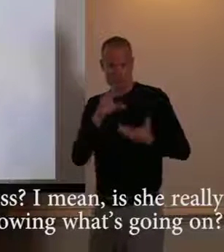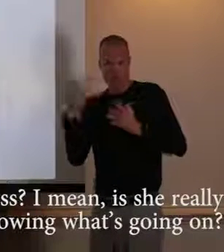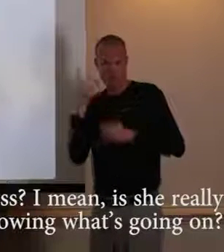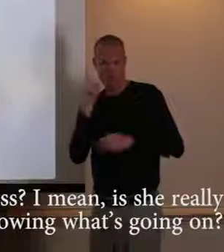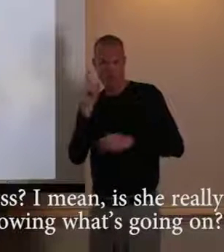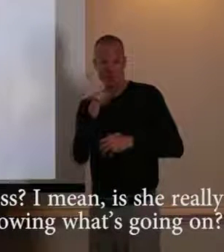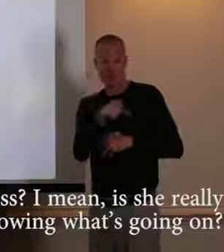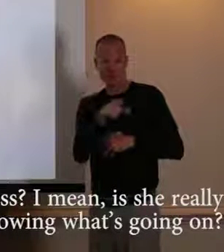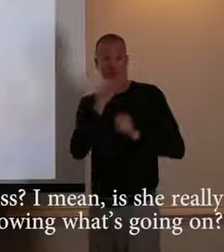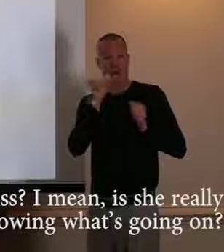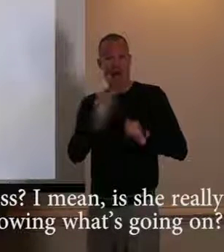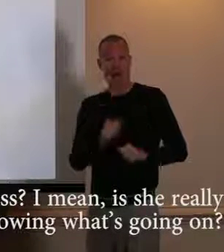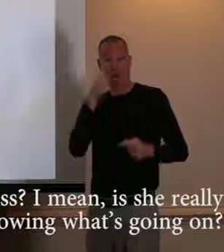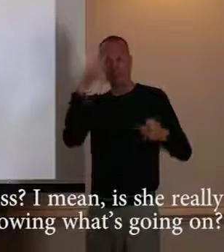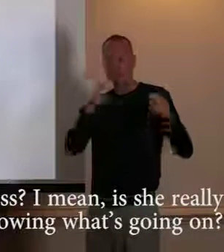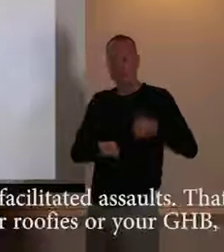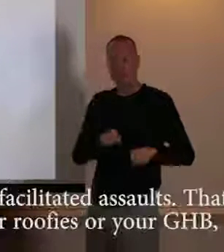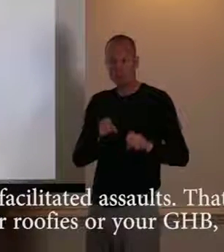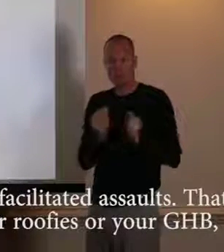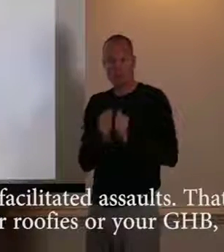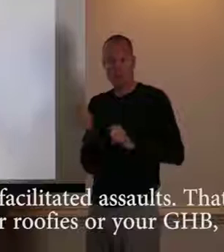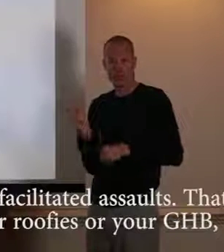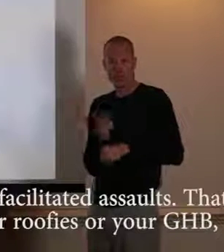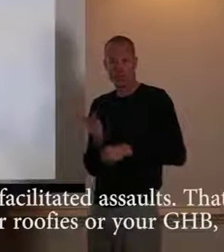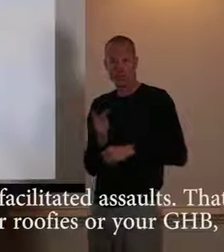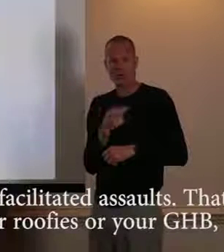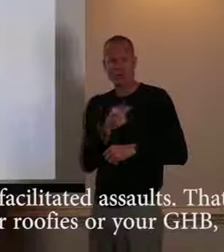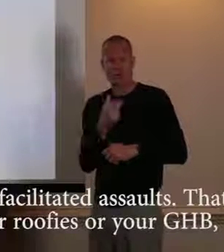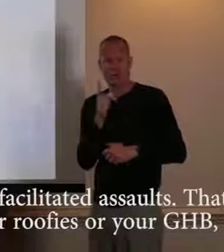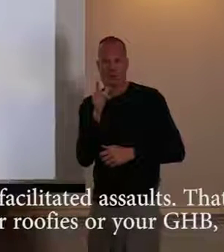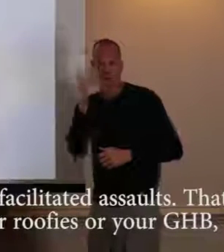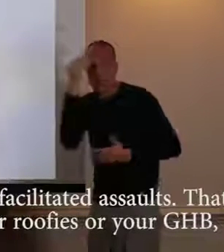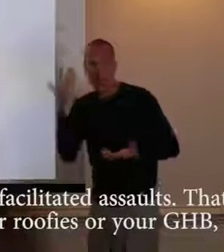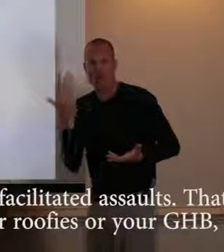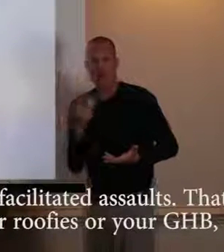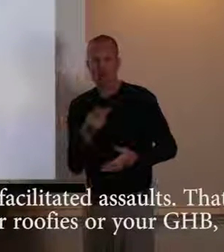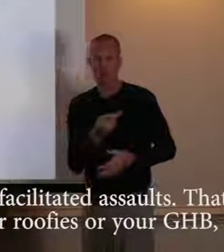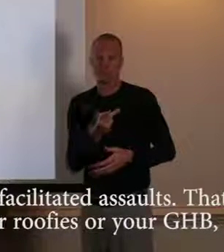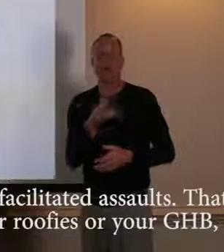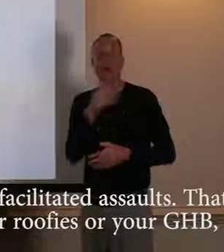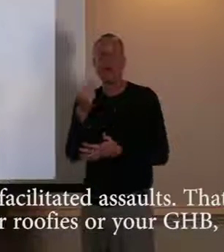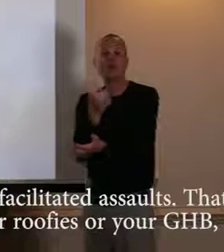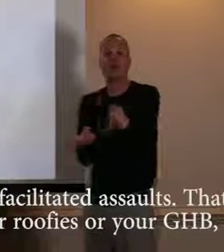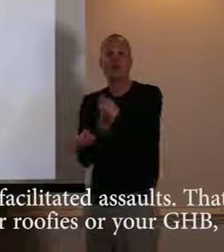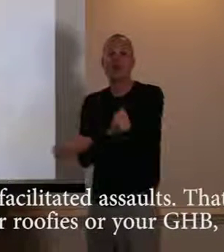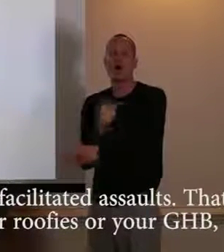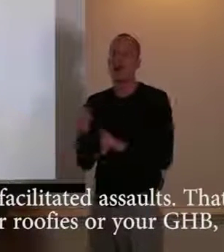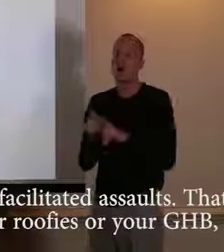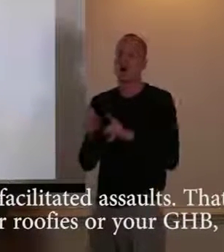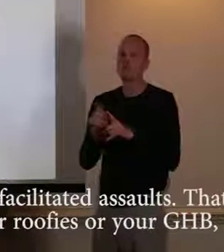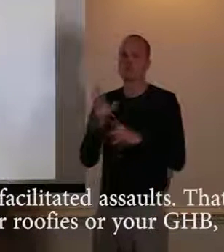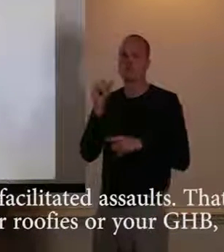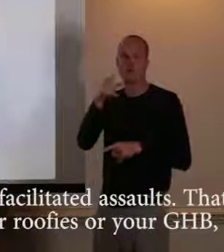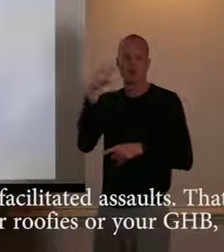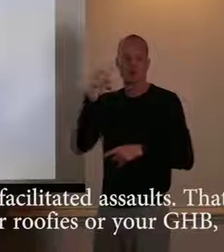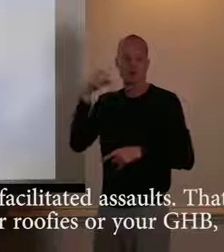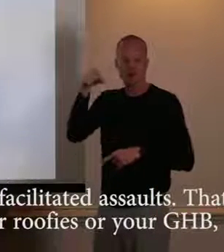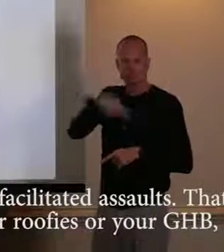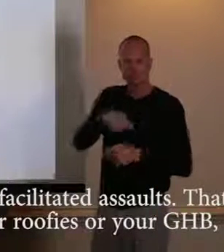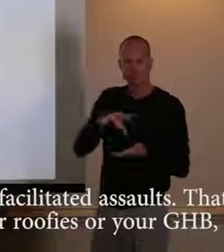of consenting and knowing what's going on? Who knows? And then drug-facilitated assaults, that's you hear about, your roofies or your